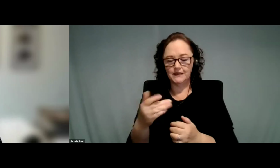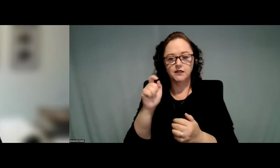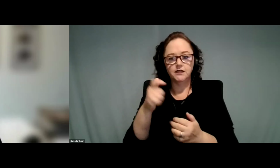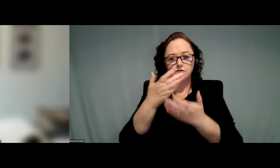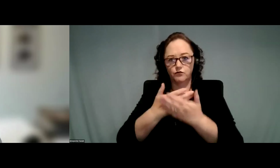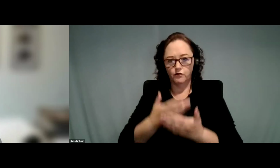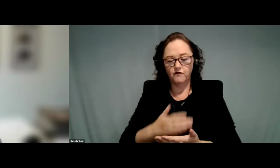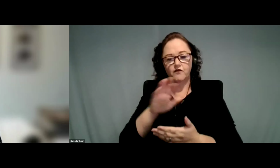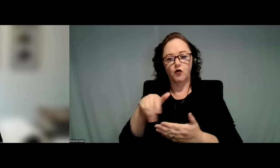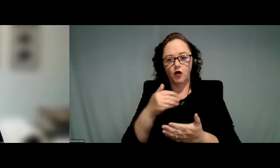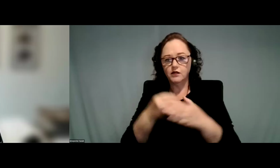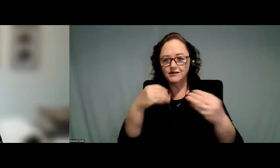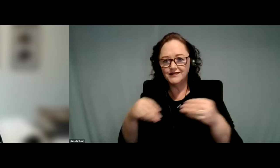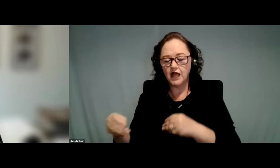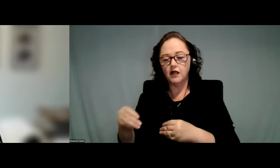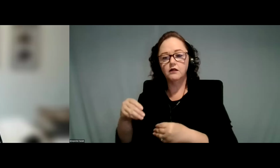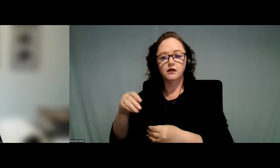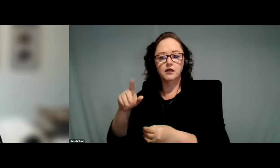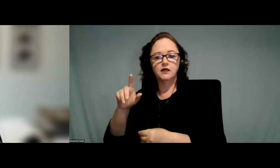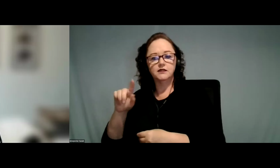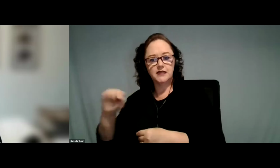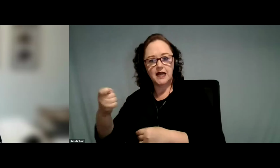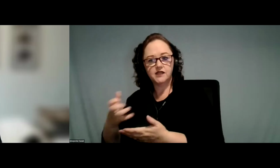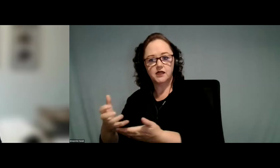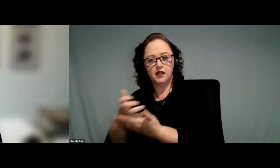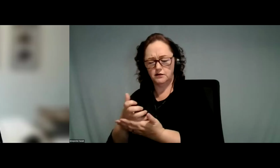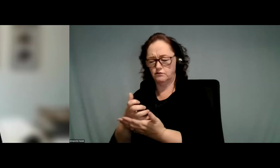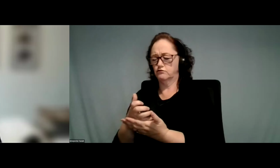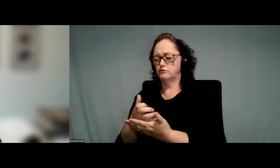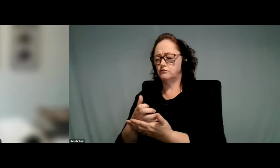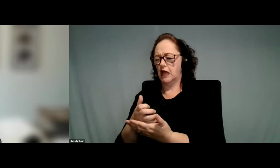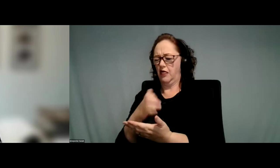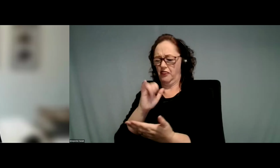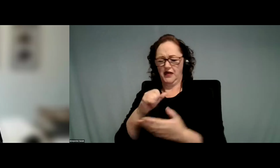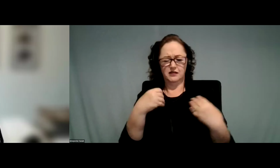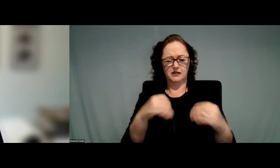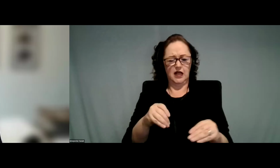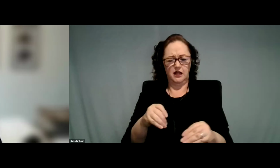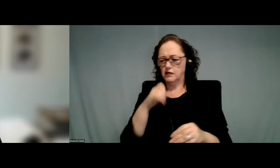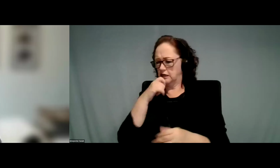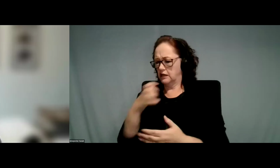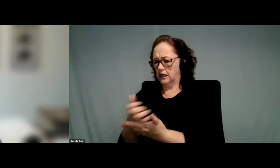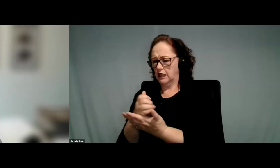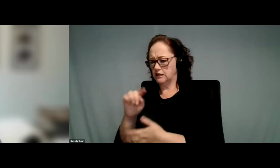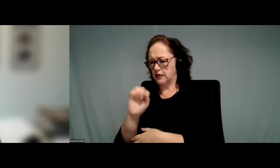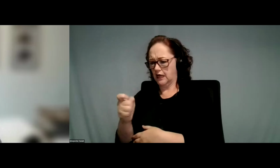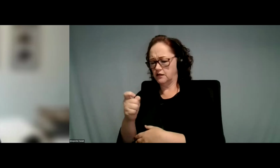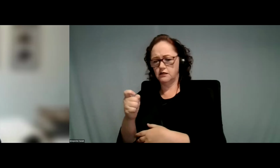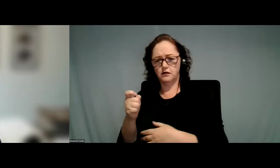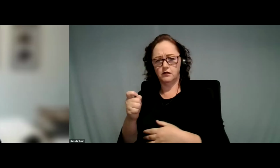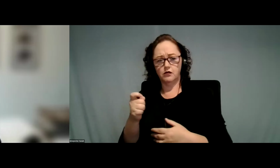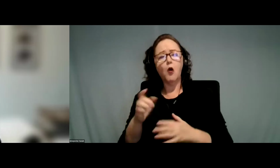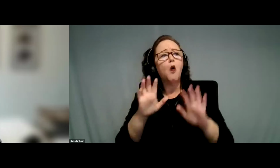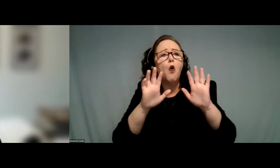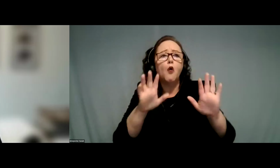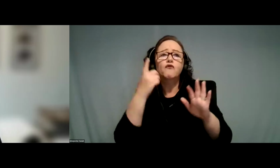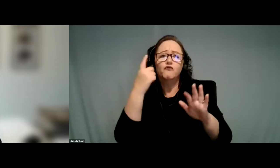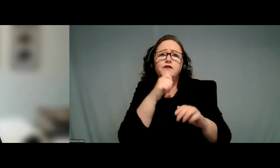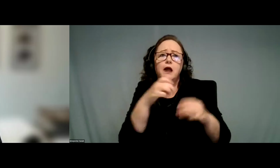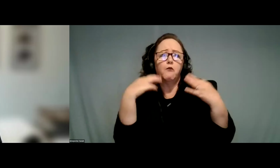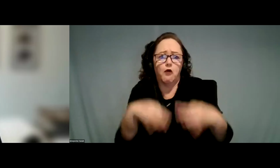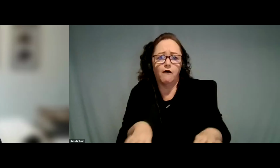tax collected. Why didn't you collect tax on this sale? Oh, well, it was a sale for a not-for-profit. Okay, well, what proof do you have? Do you have their